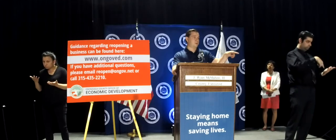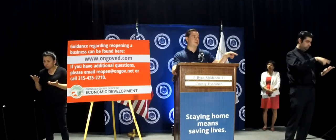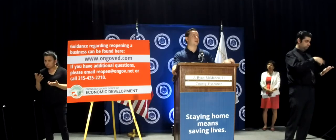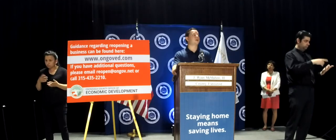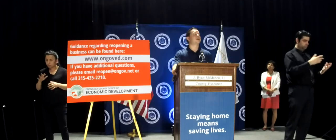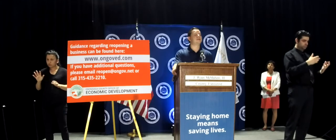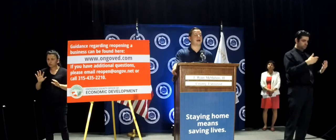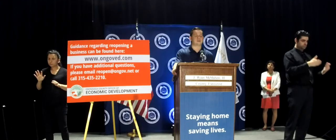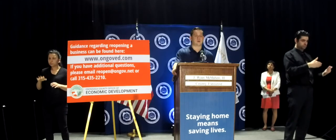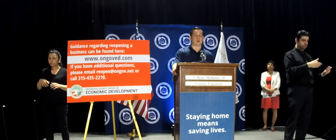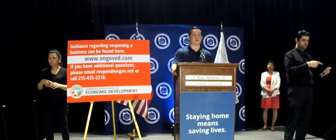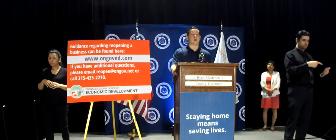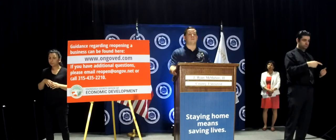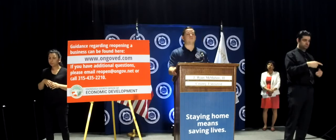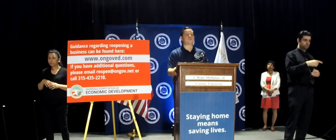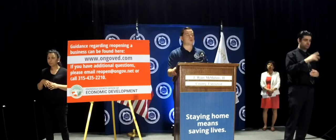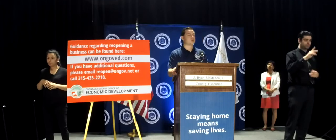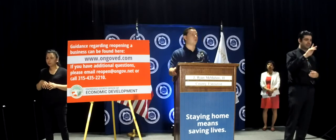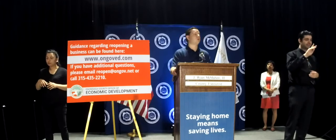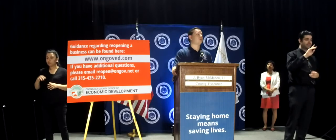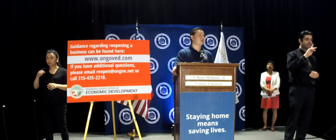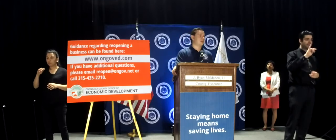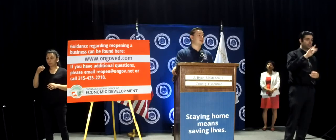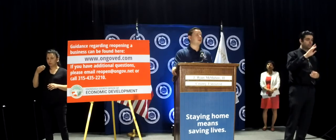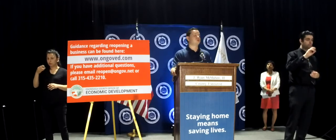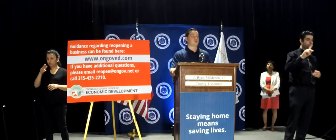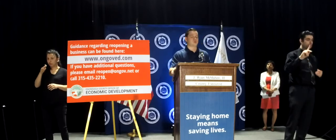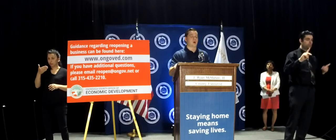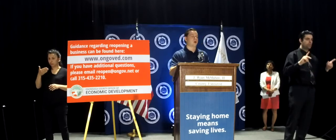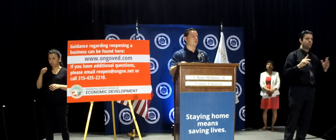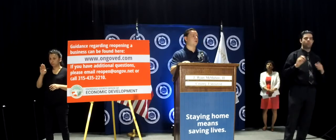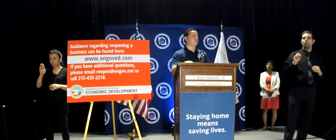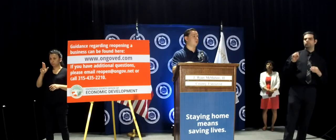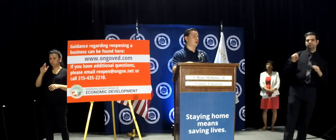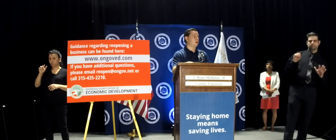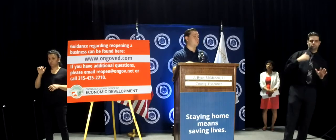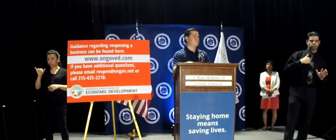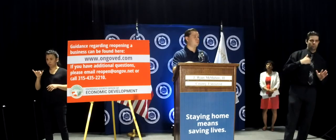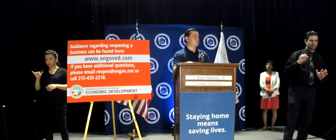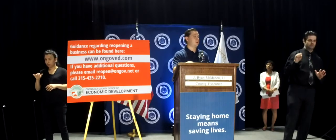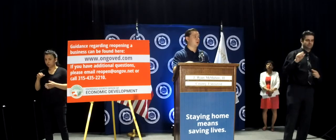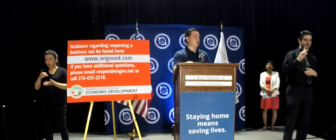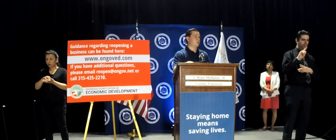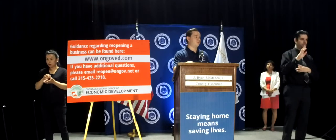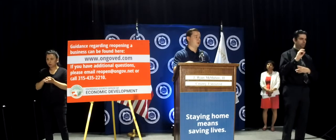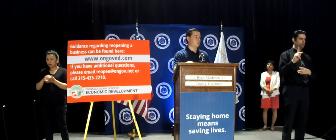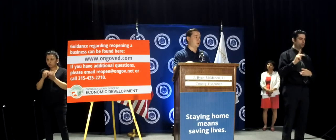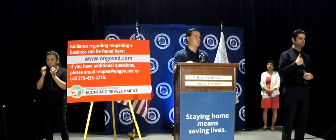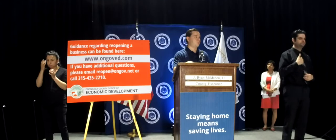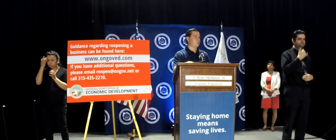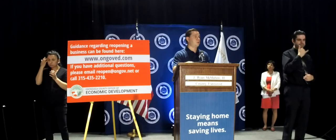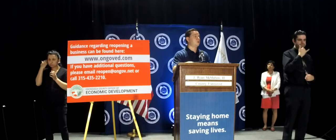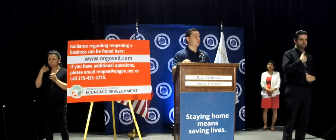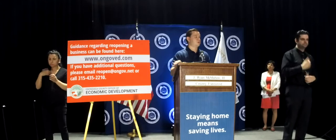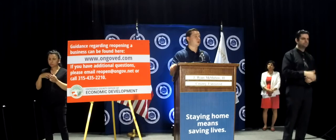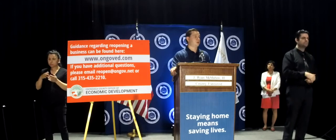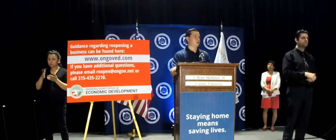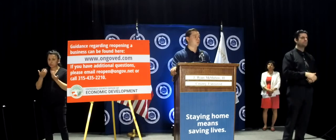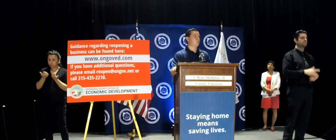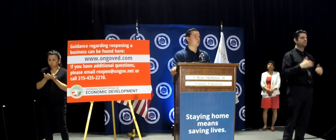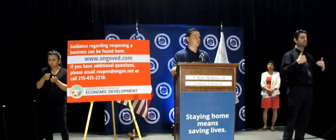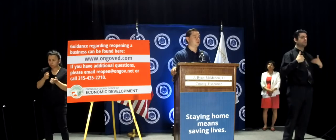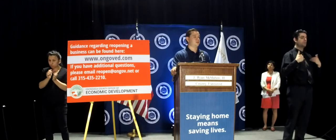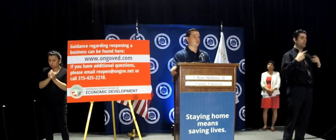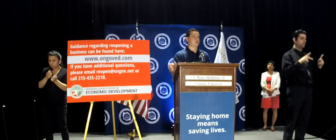might be what you're thinking. Sorry. Yes, okay. Yeah, we would, yeah, so smaller number of young people, but